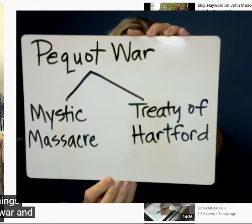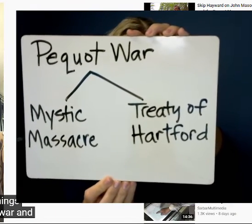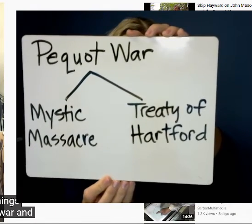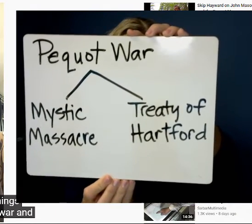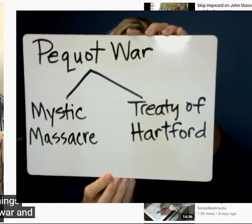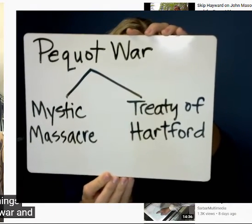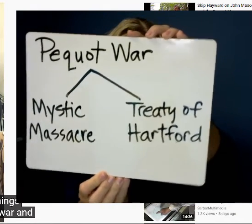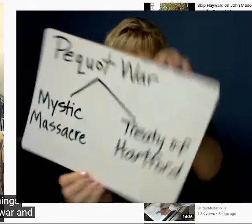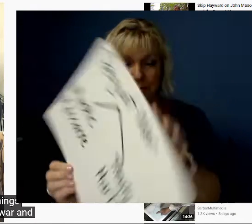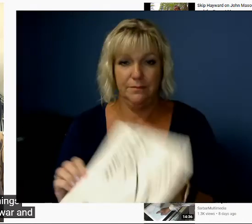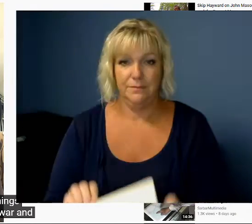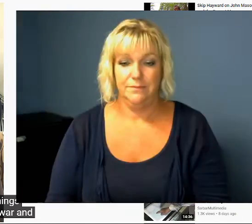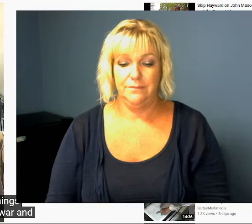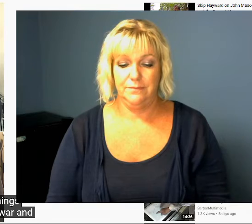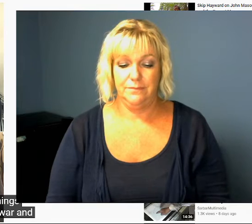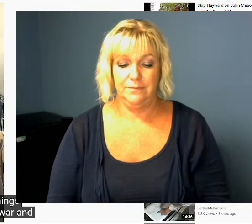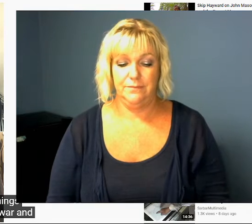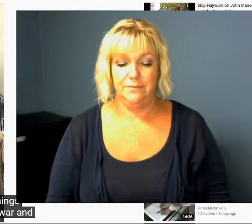these things really